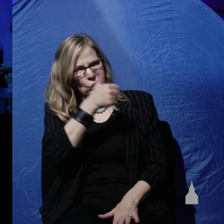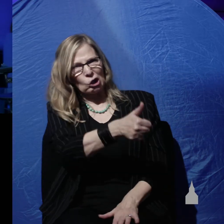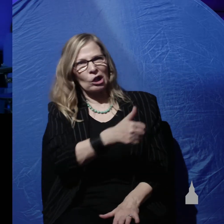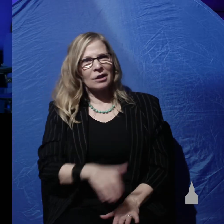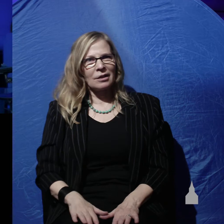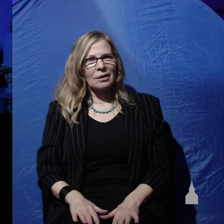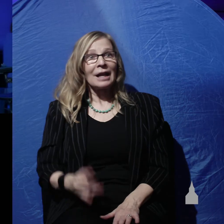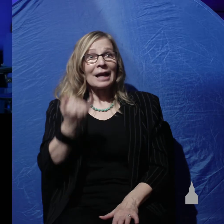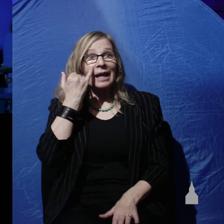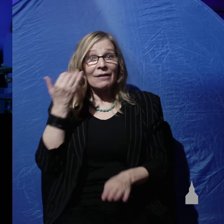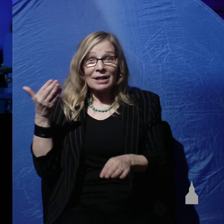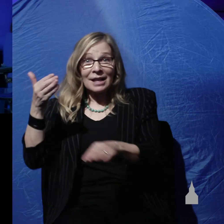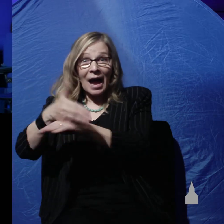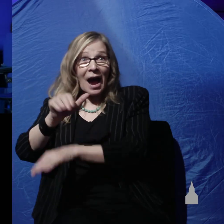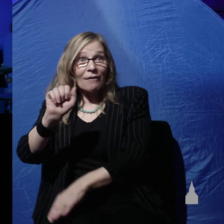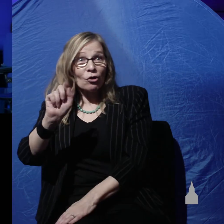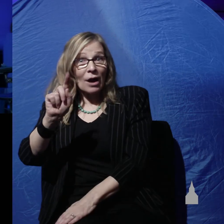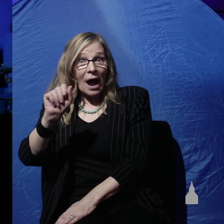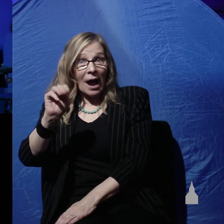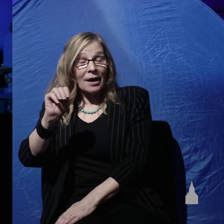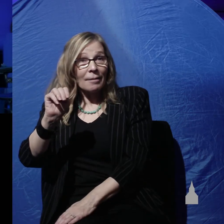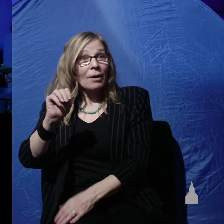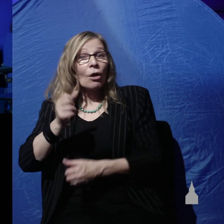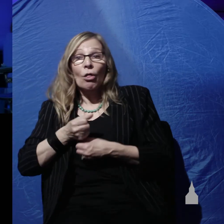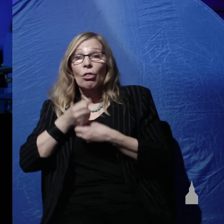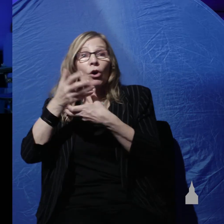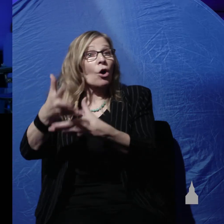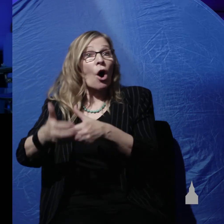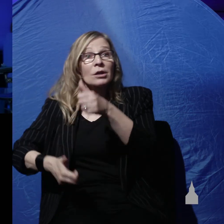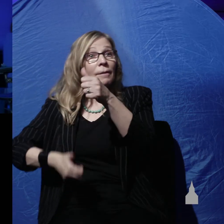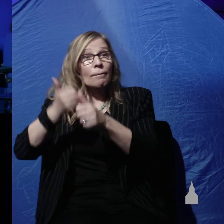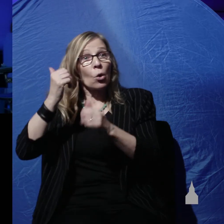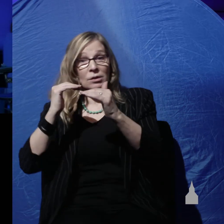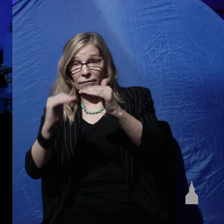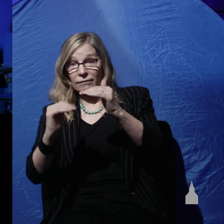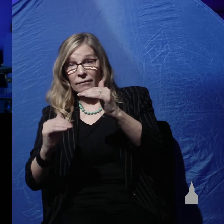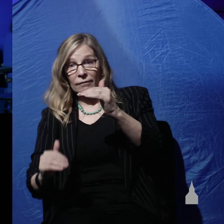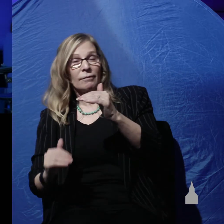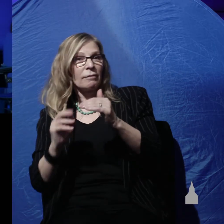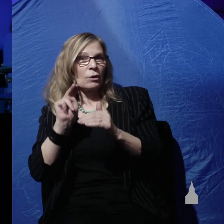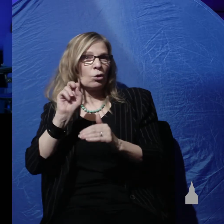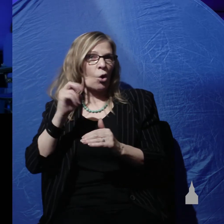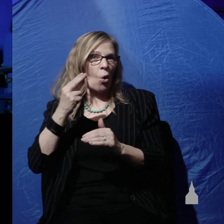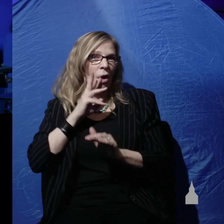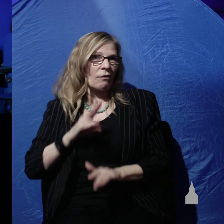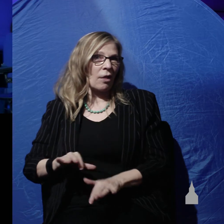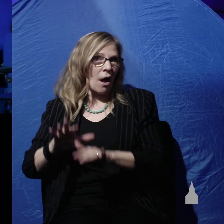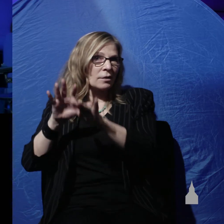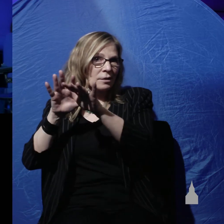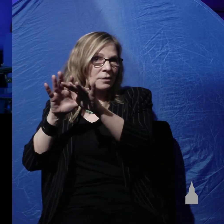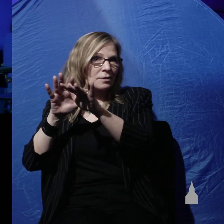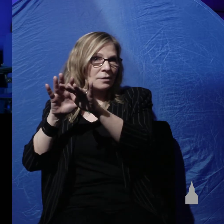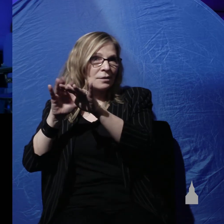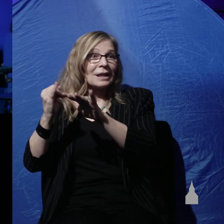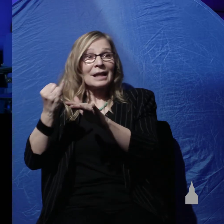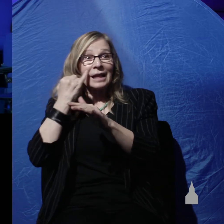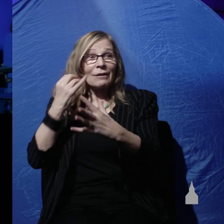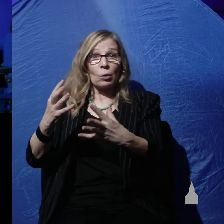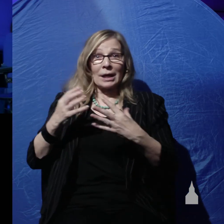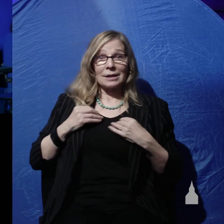logical cause of most of those rock layers and fossils is Noah's flood so if we reject if we accept the millions of years